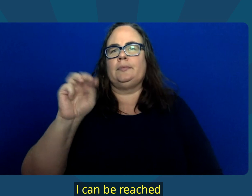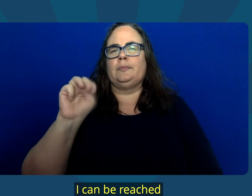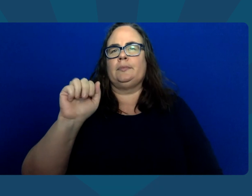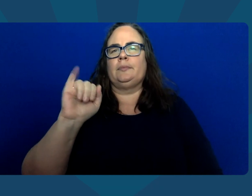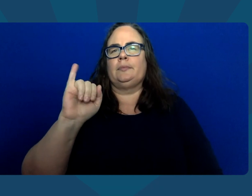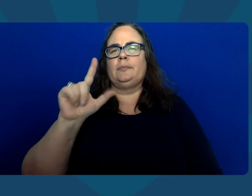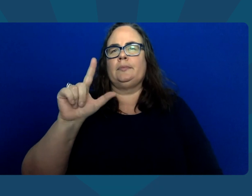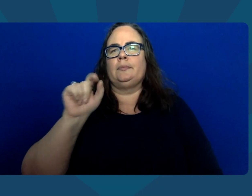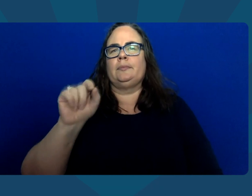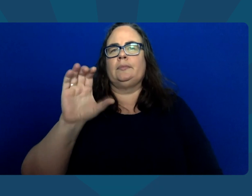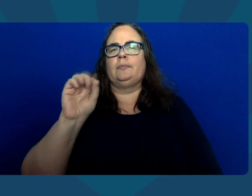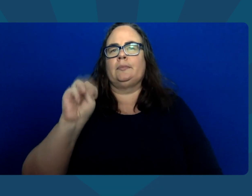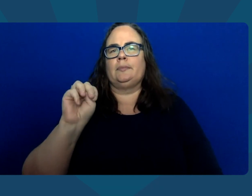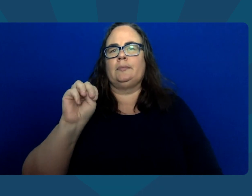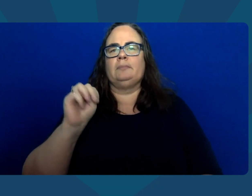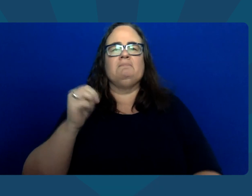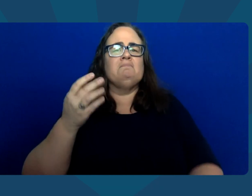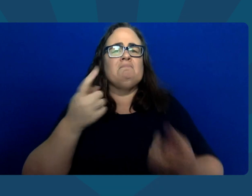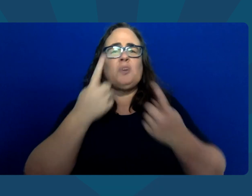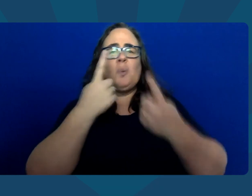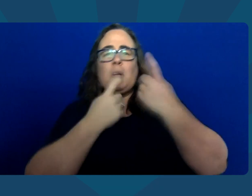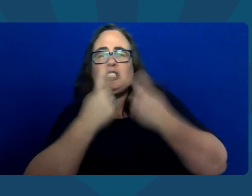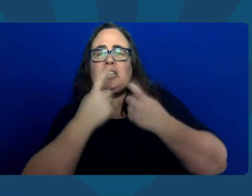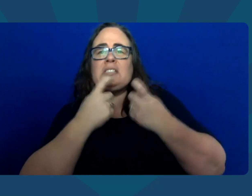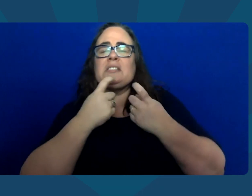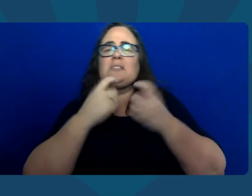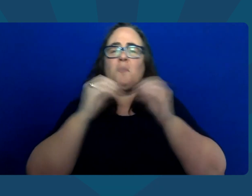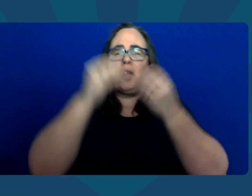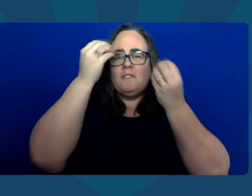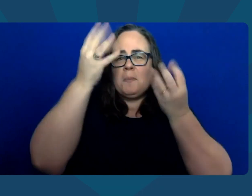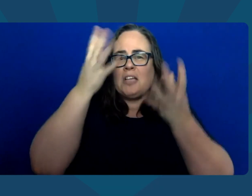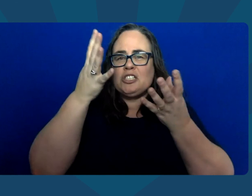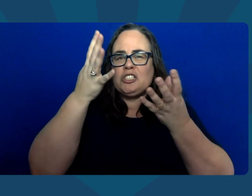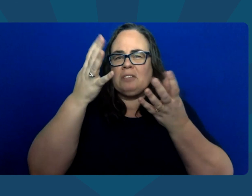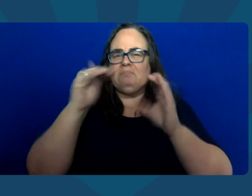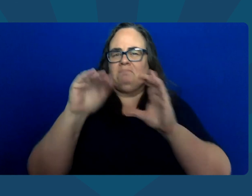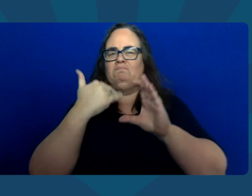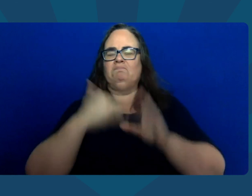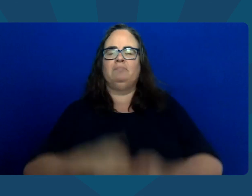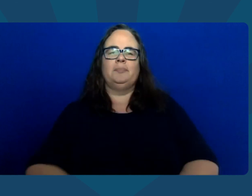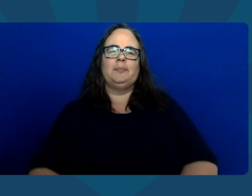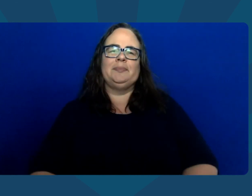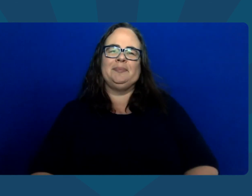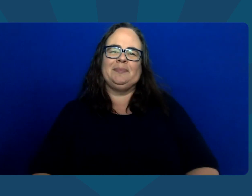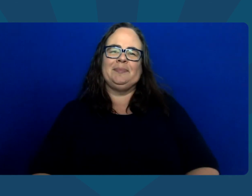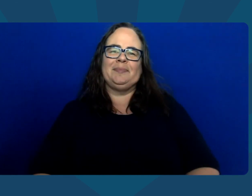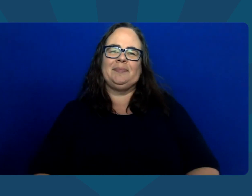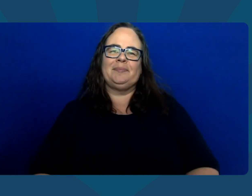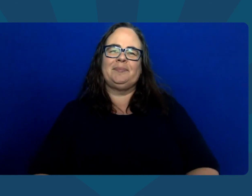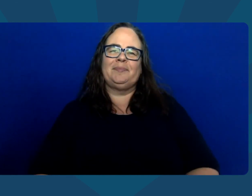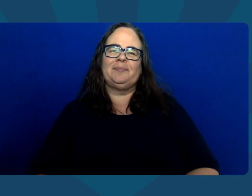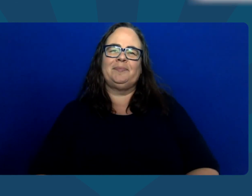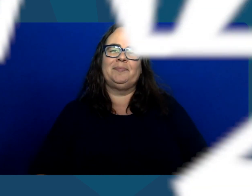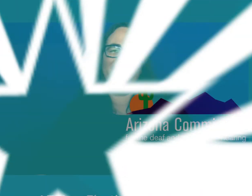helen4houseld29@gmail.com via email if you would have any specific questions or would like further information.